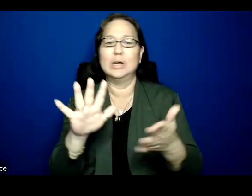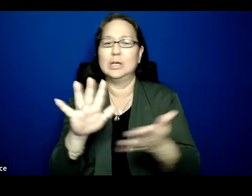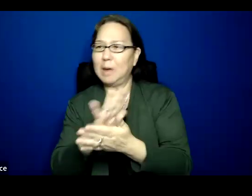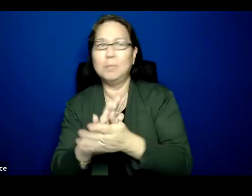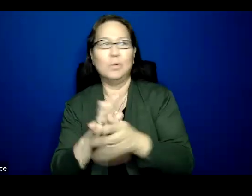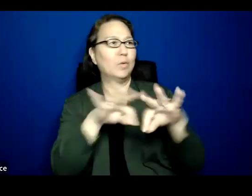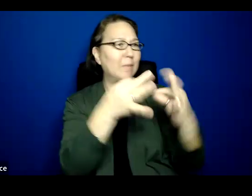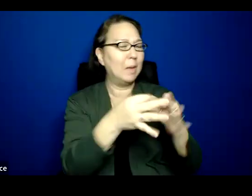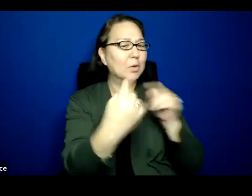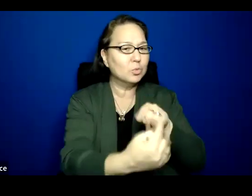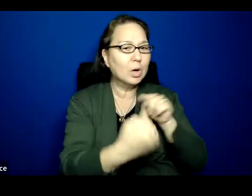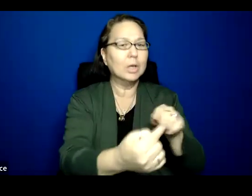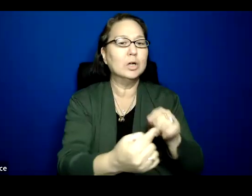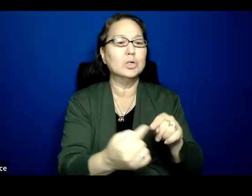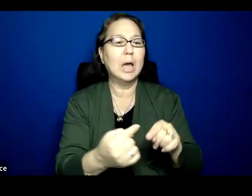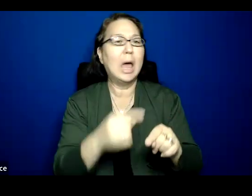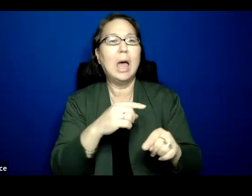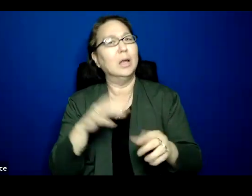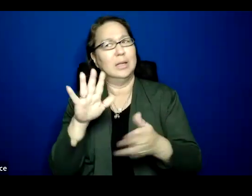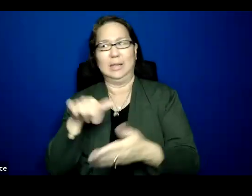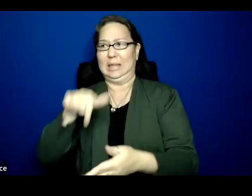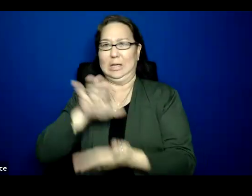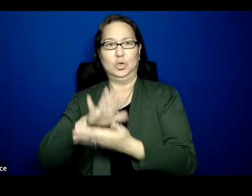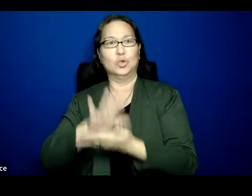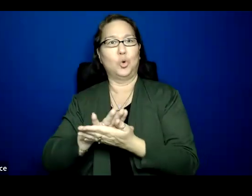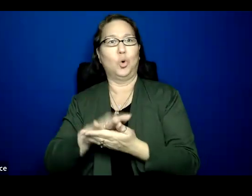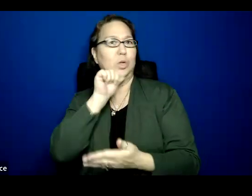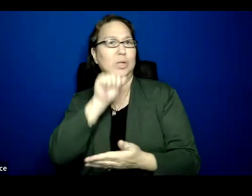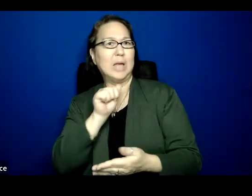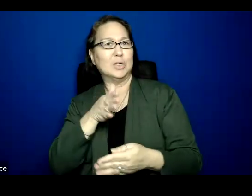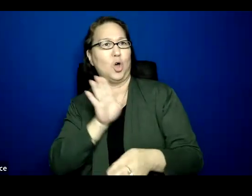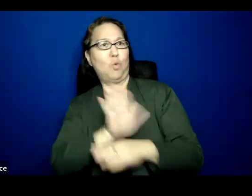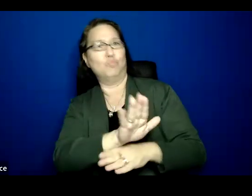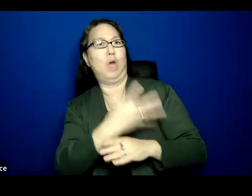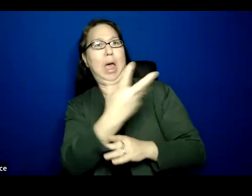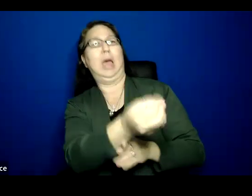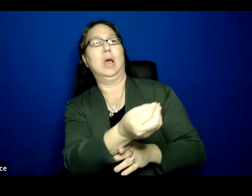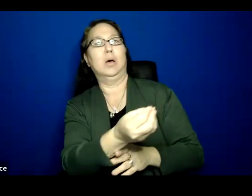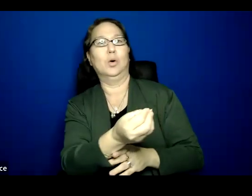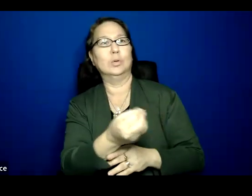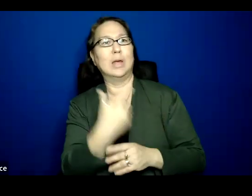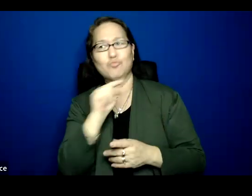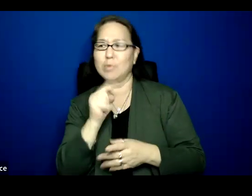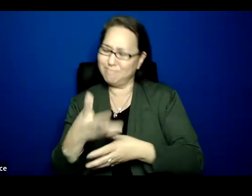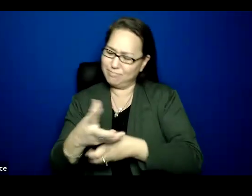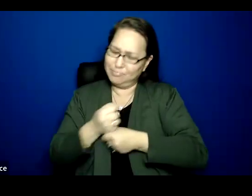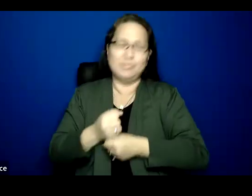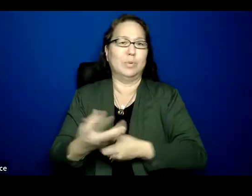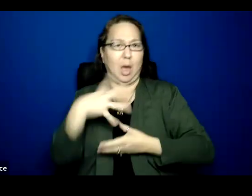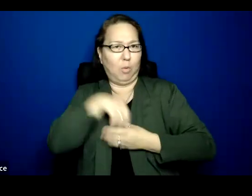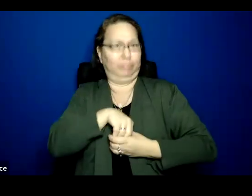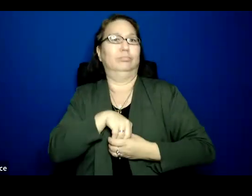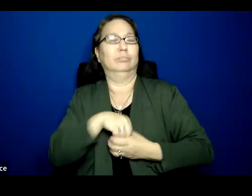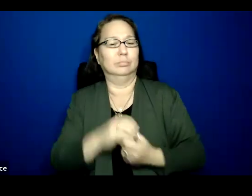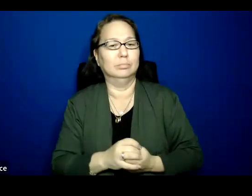push you out, it pulls you in. Today is the time to tell the world to give the school the respect it deserves, to show that